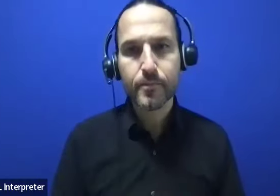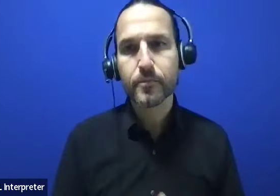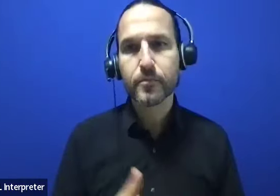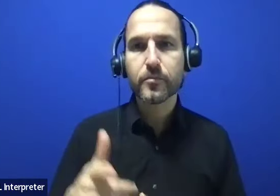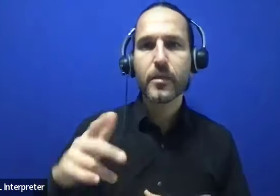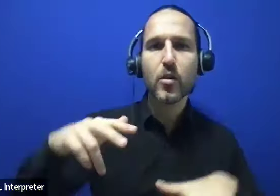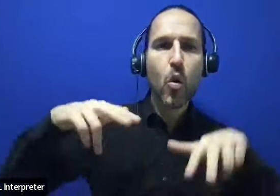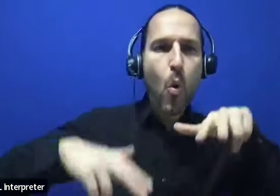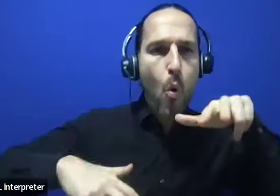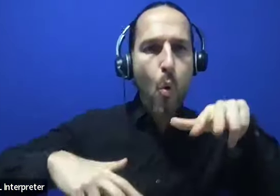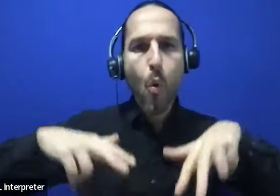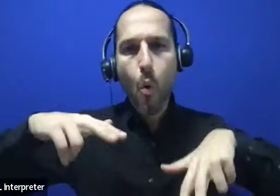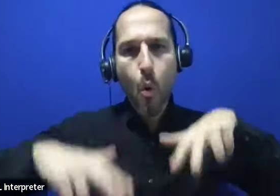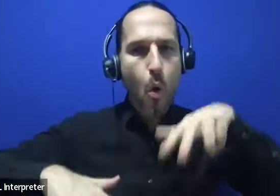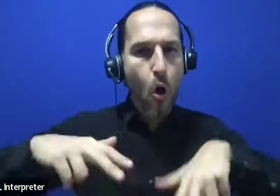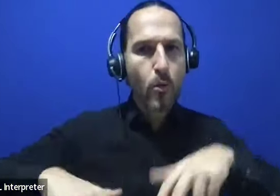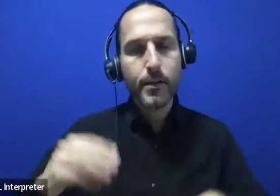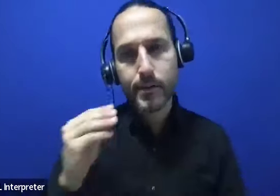awkward gait. So,